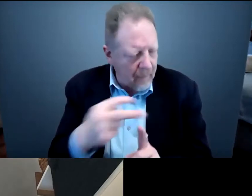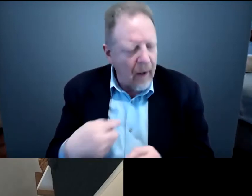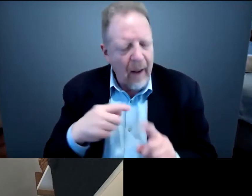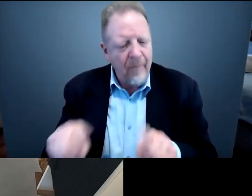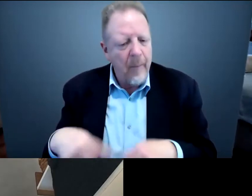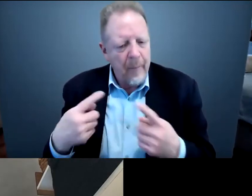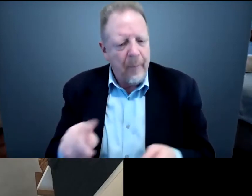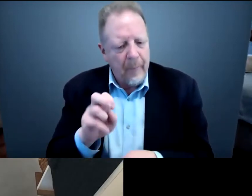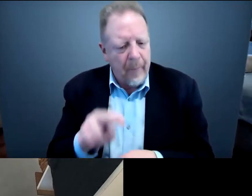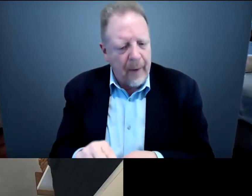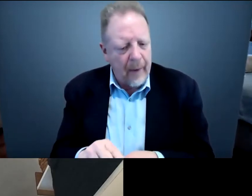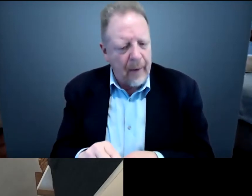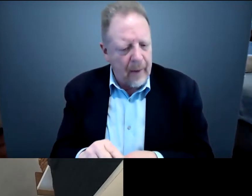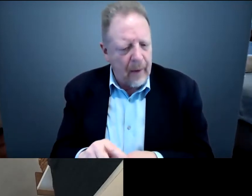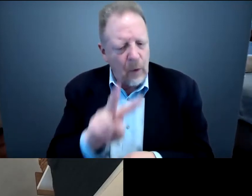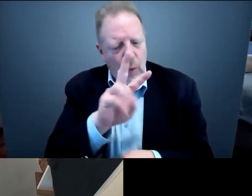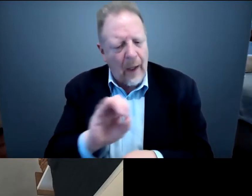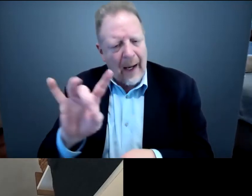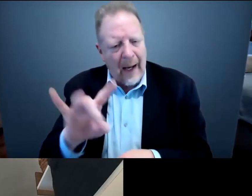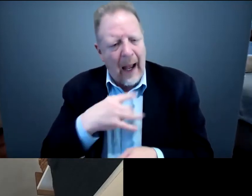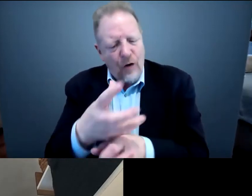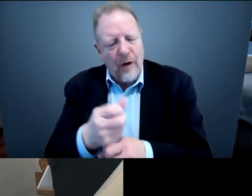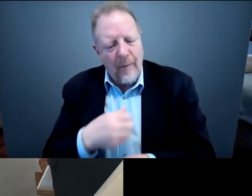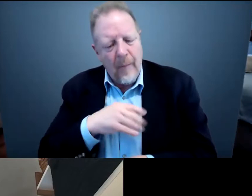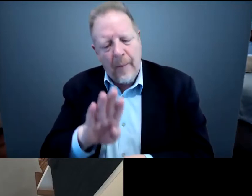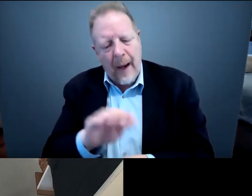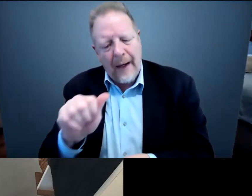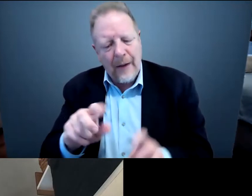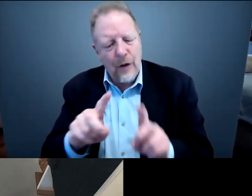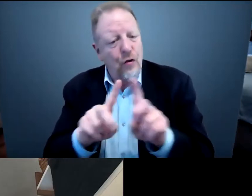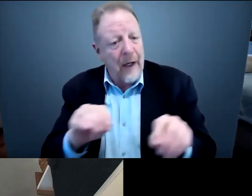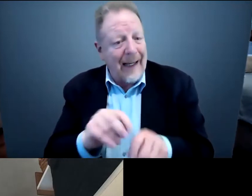been in 2008. I got my bachelor's in history.